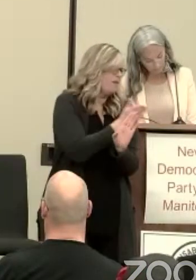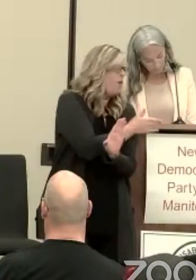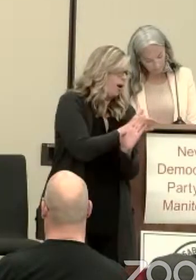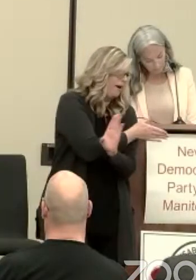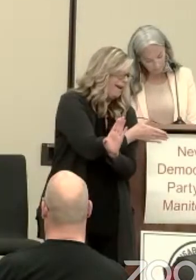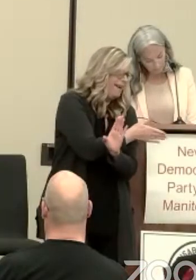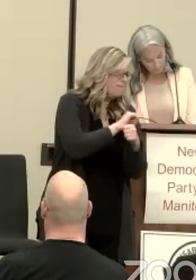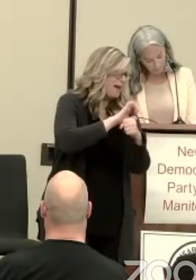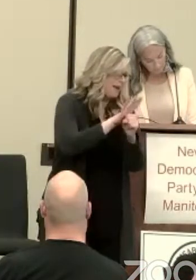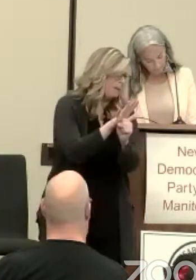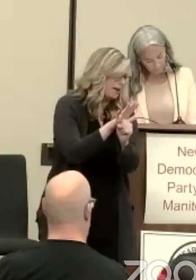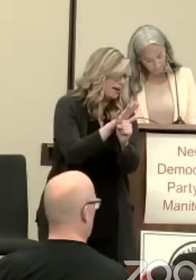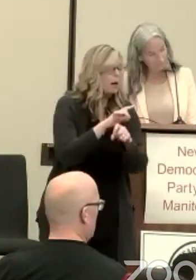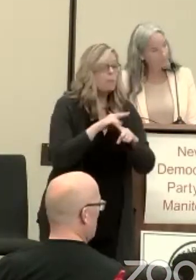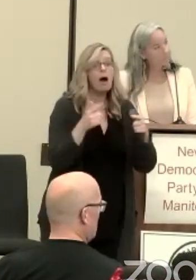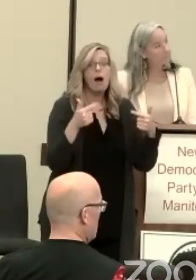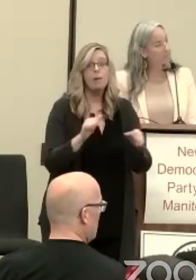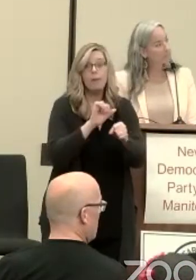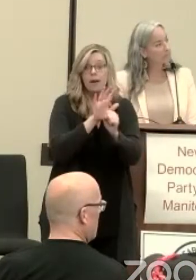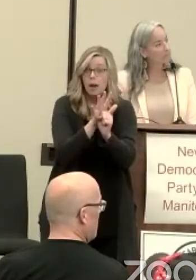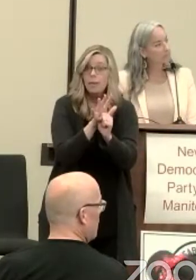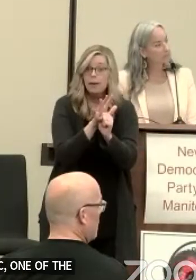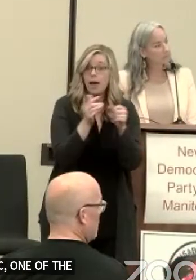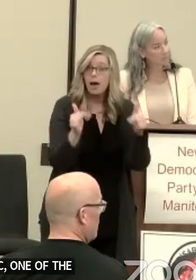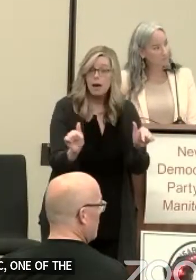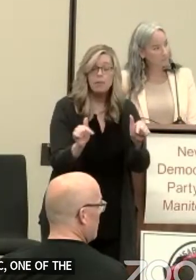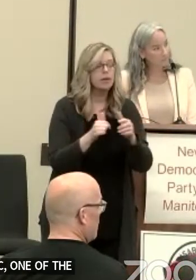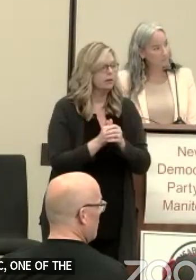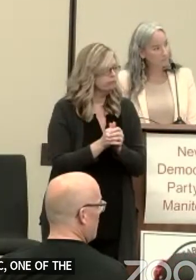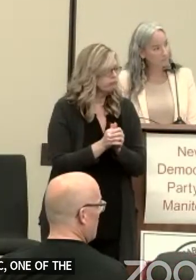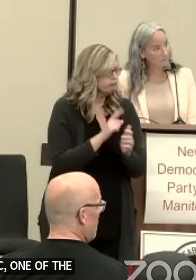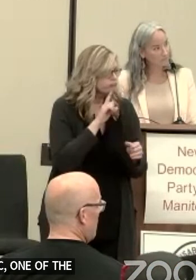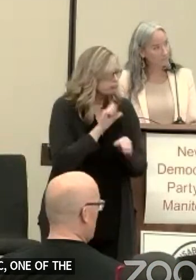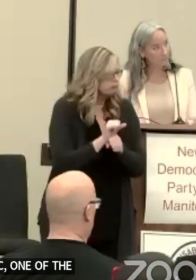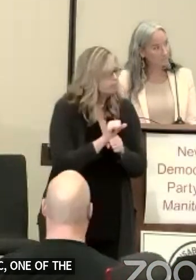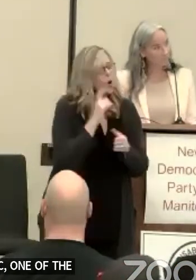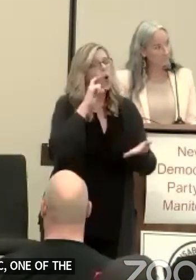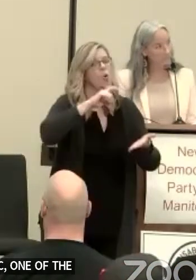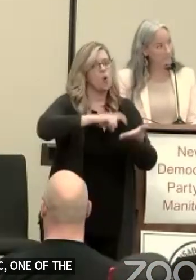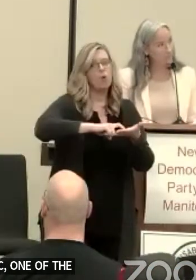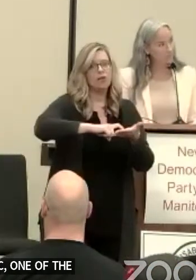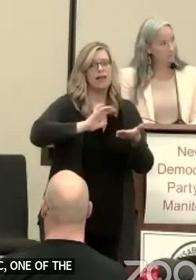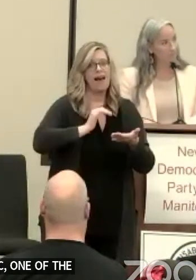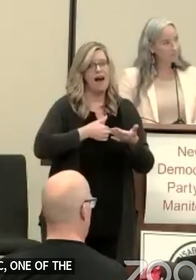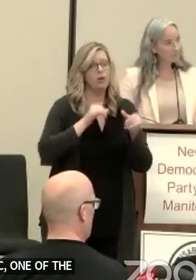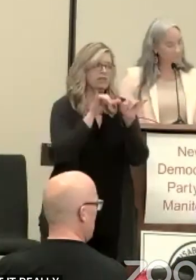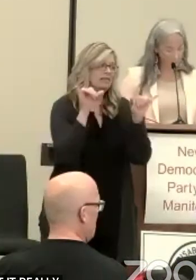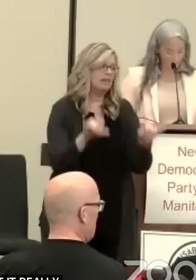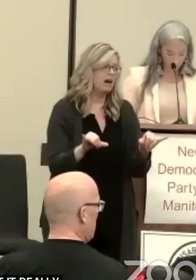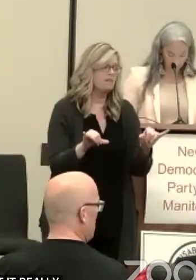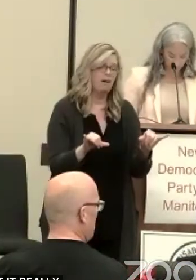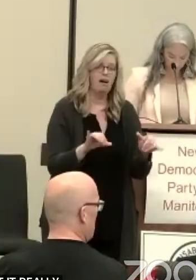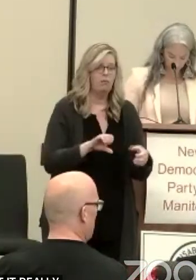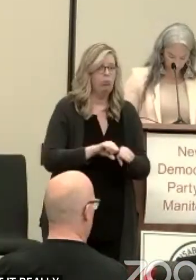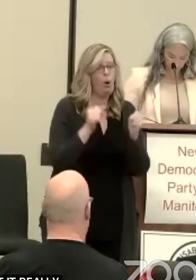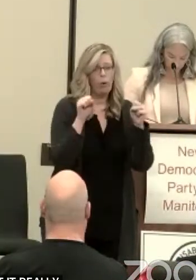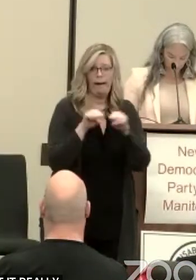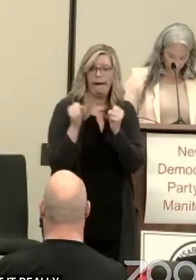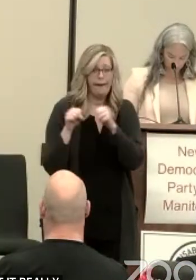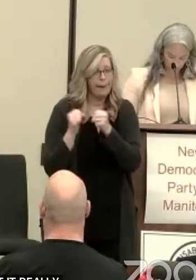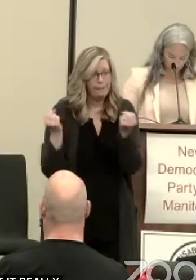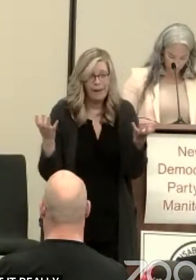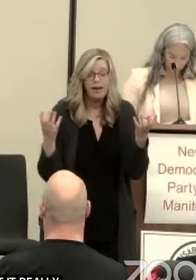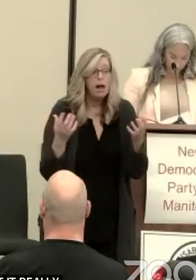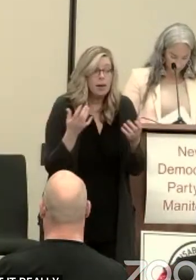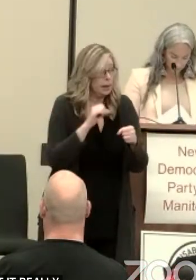pandemic. One of the things that happened during the pandemic is that it really showed how broken many of our systems already were. It broke some